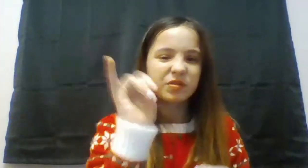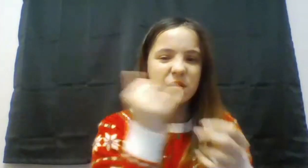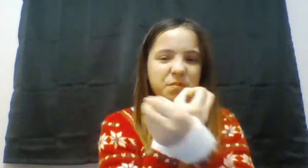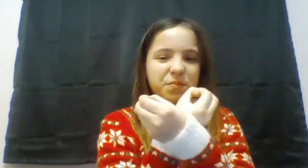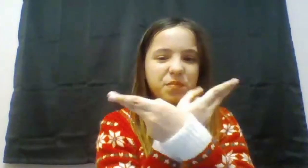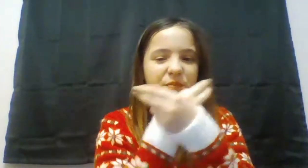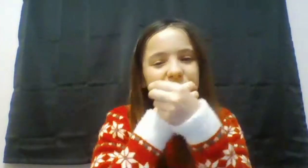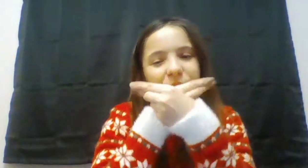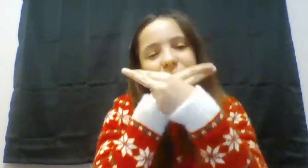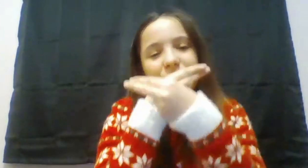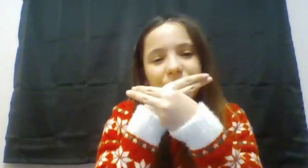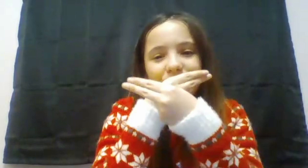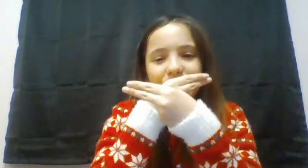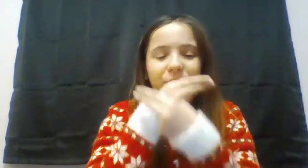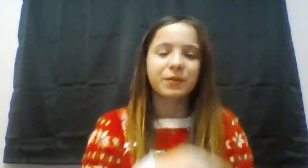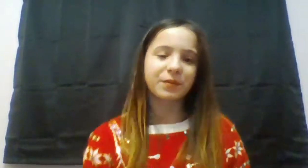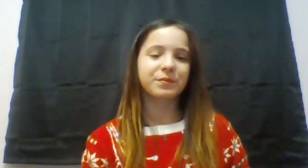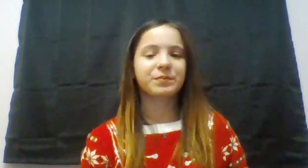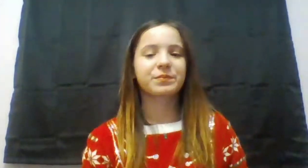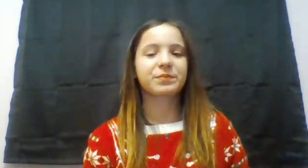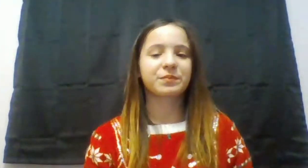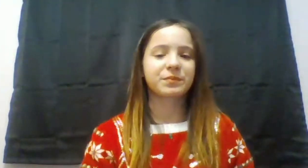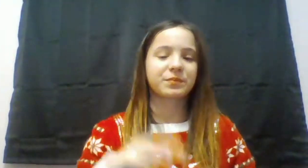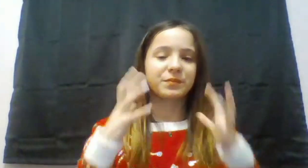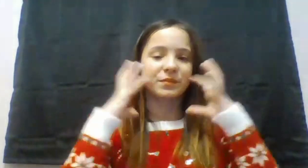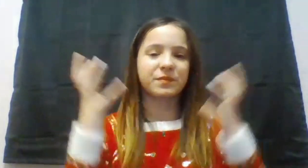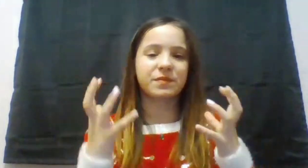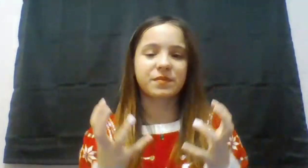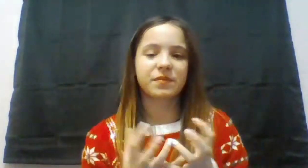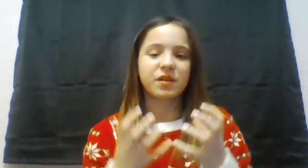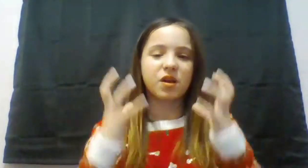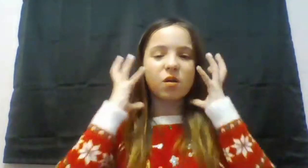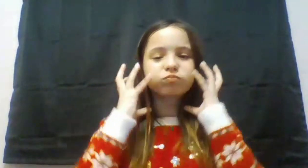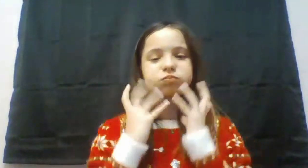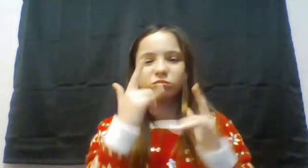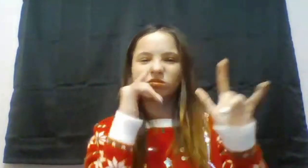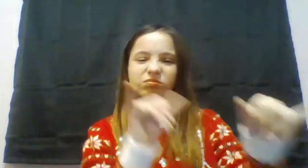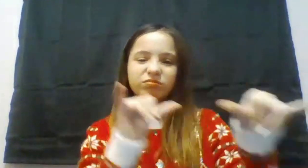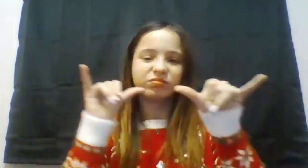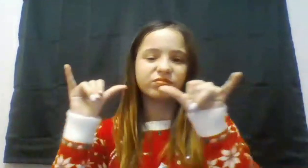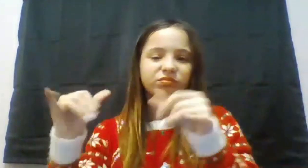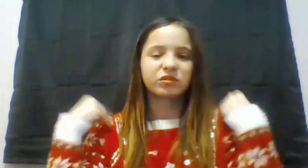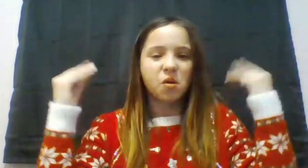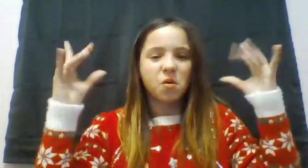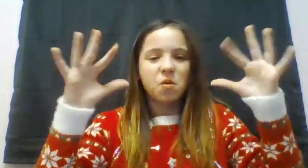His droll little mouth was drawn up like a bow, and the beard on his chin was as white as the